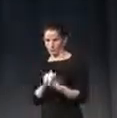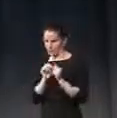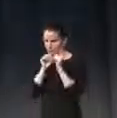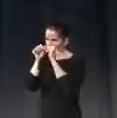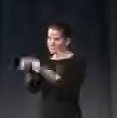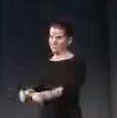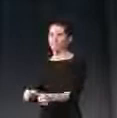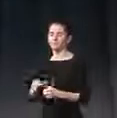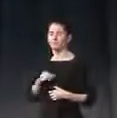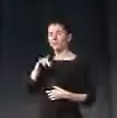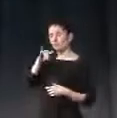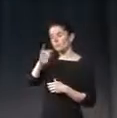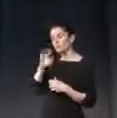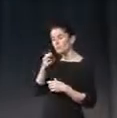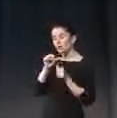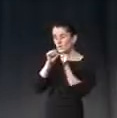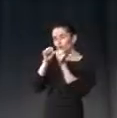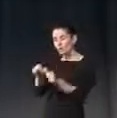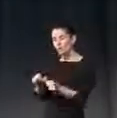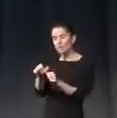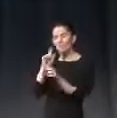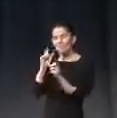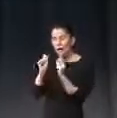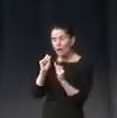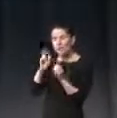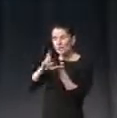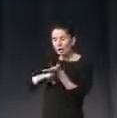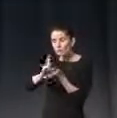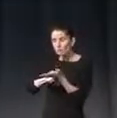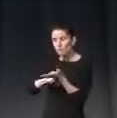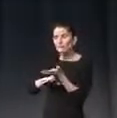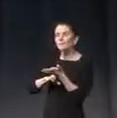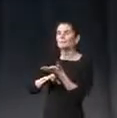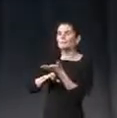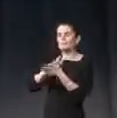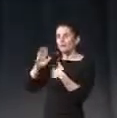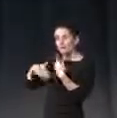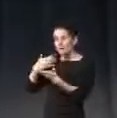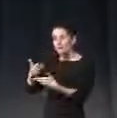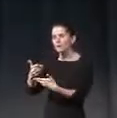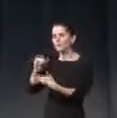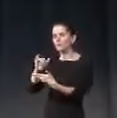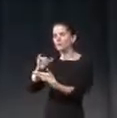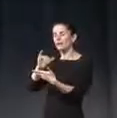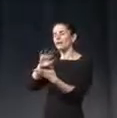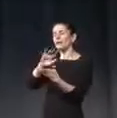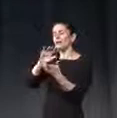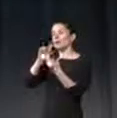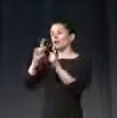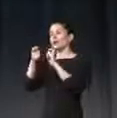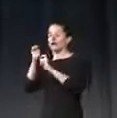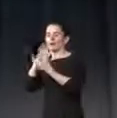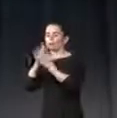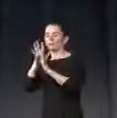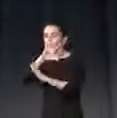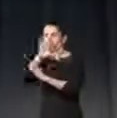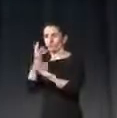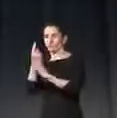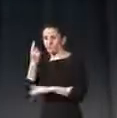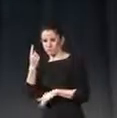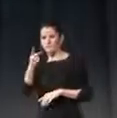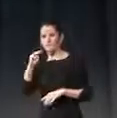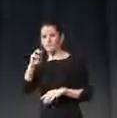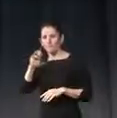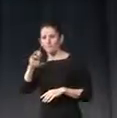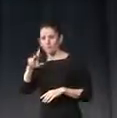duration, loudness, and rhythm were different aspects of the culture of the voice, which Bell increasingly termed modulation. The very first